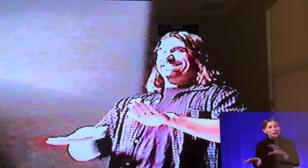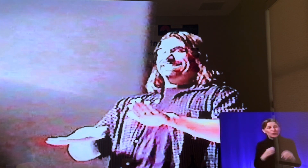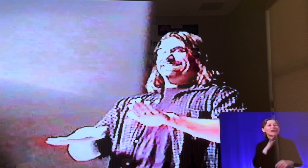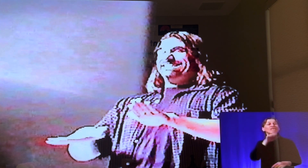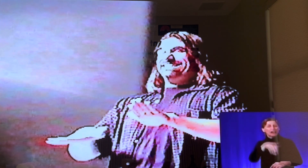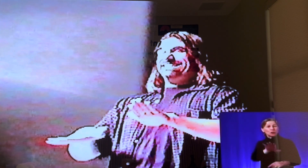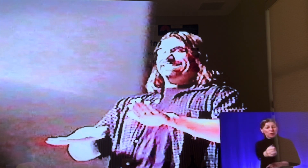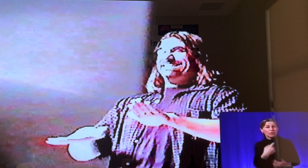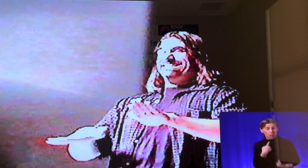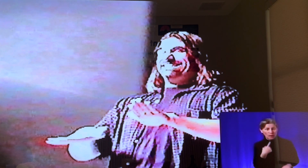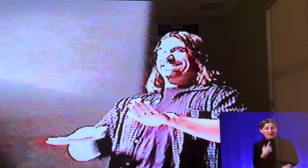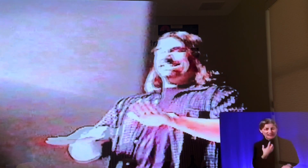voice.